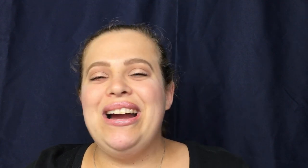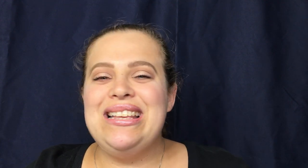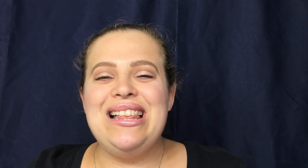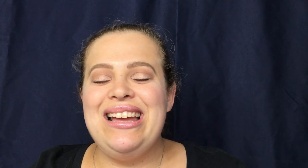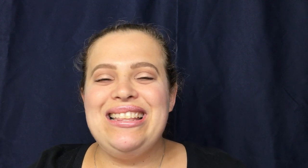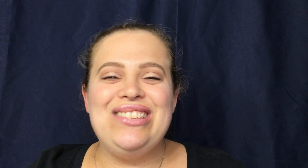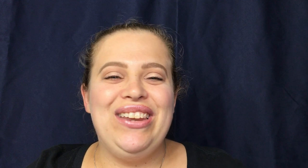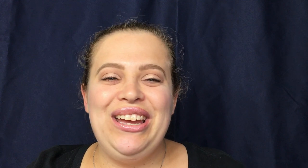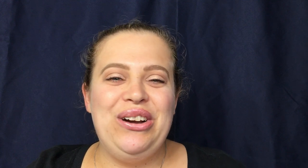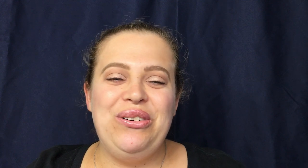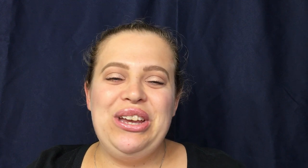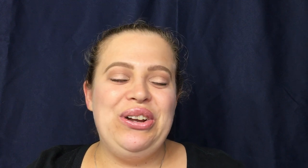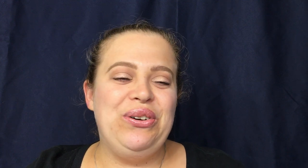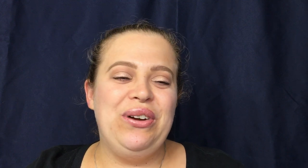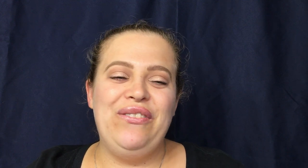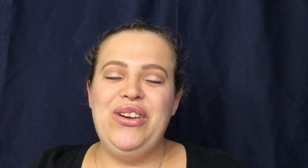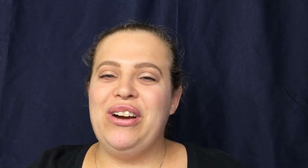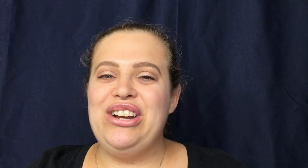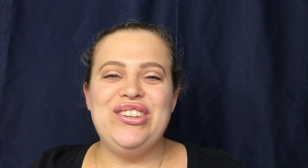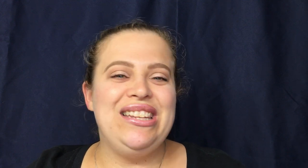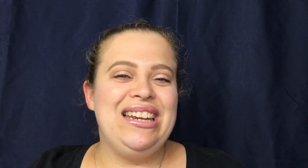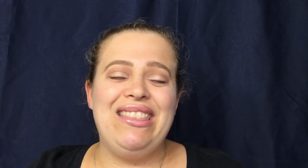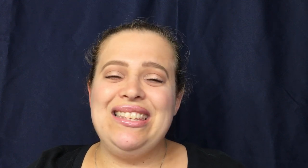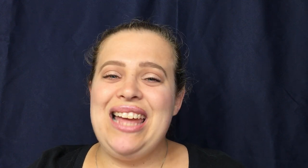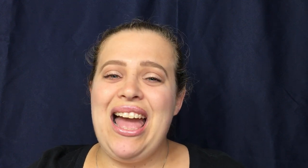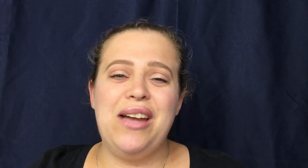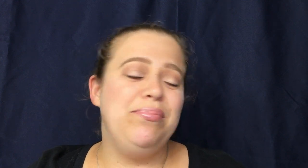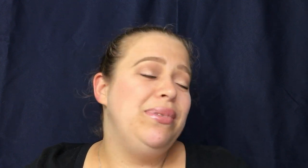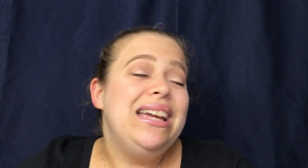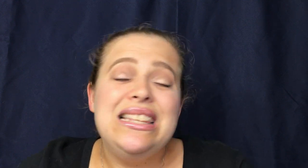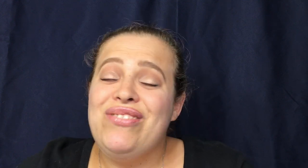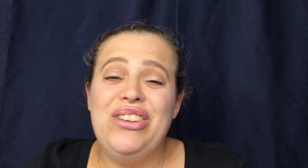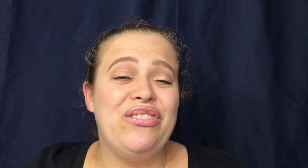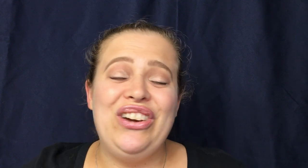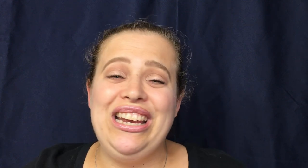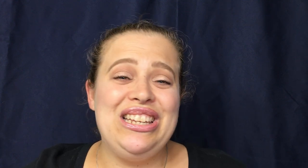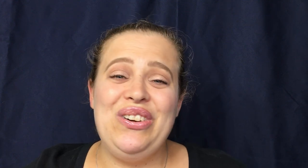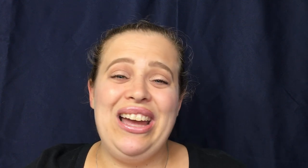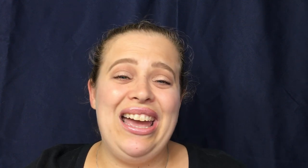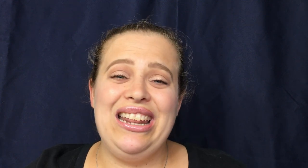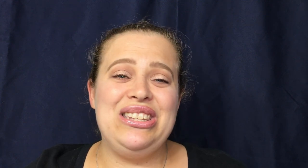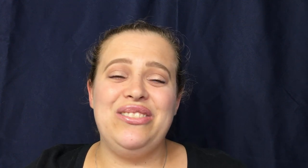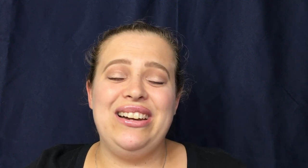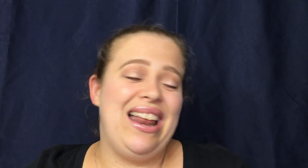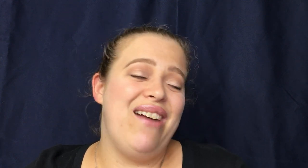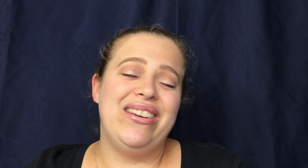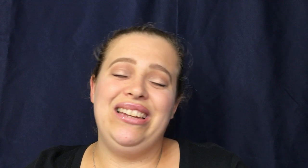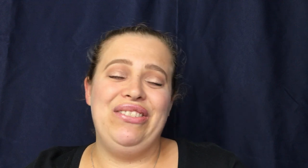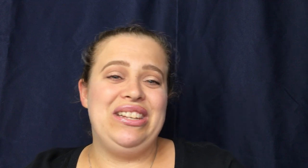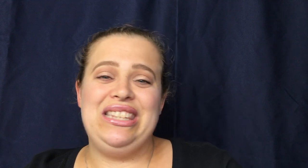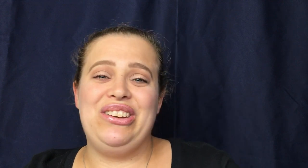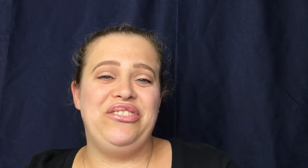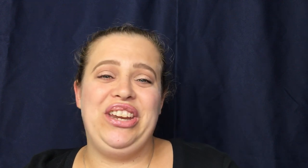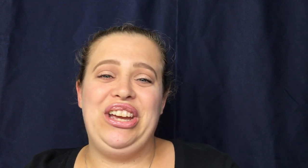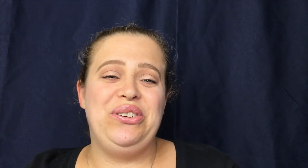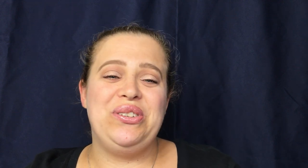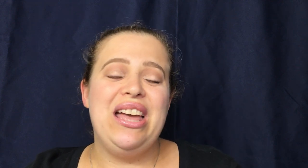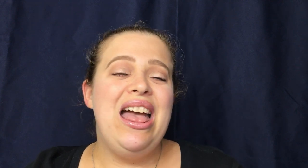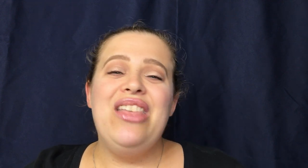guys like this video. You know, if you are interested in this tag, please feel free to go ahead and do it. I would love to see your videos.